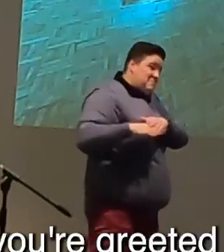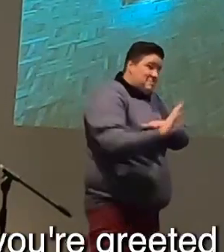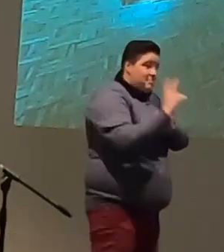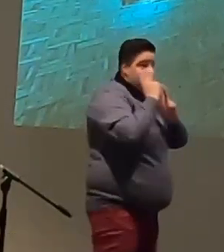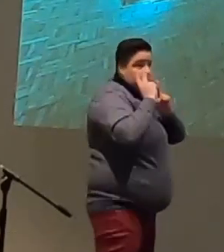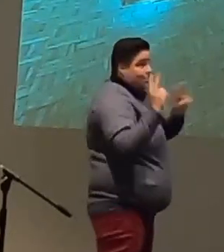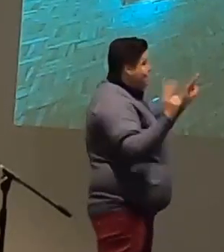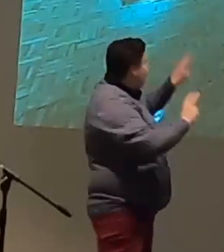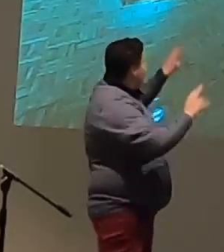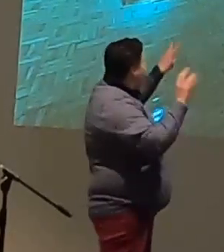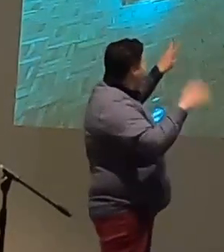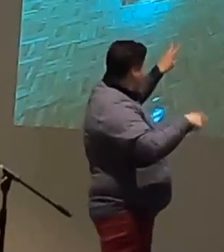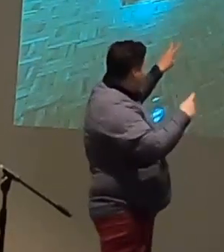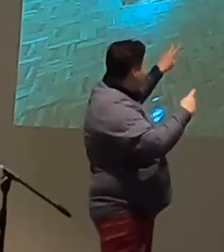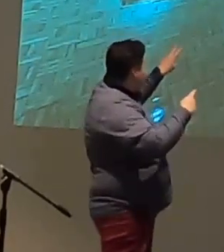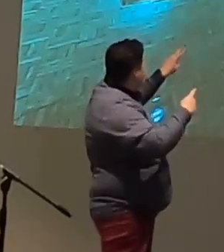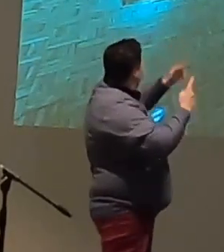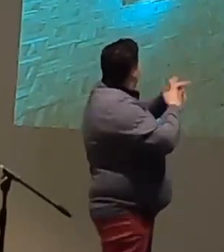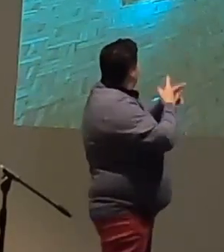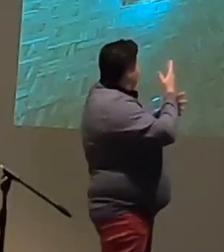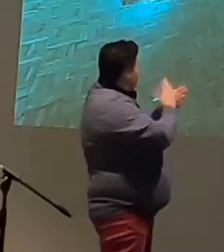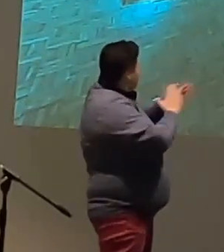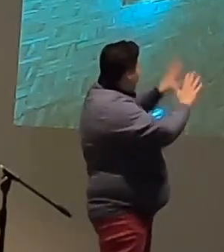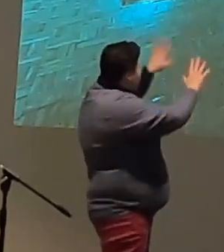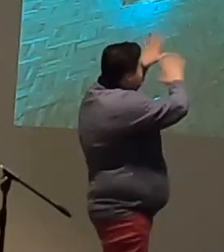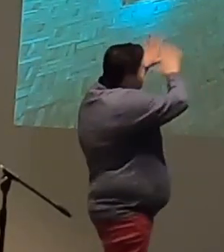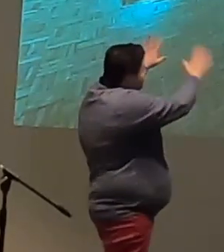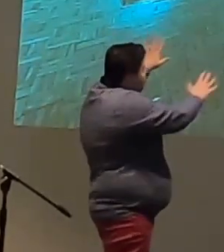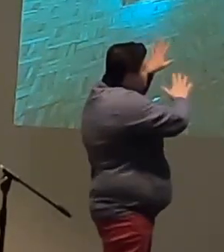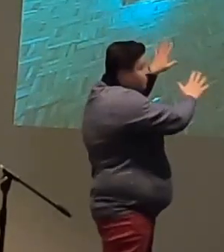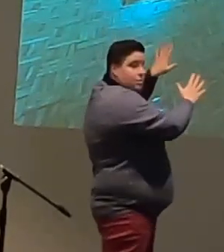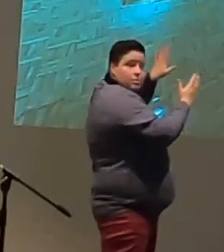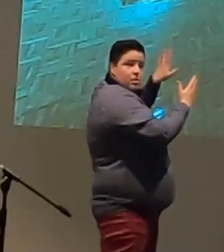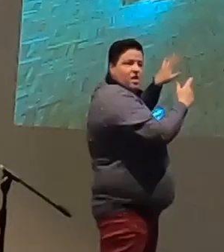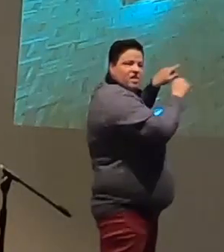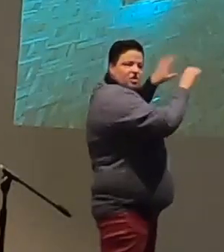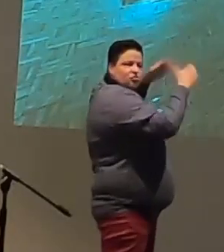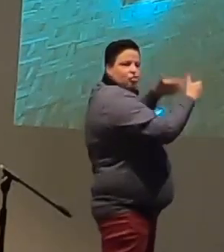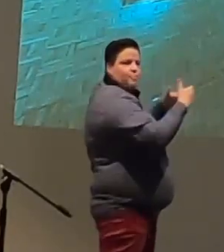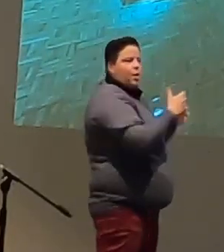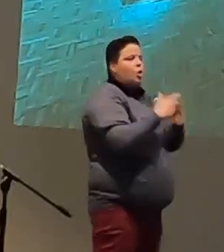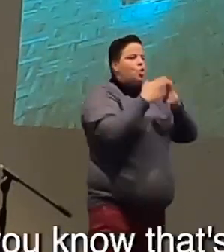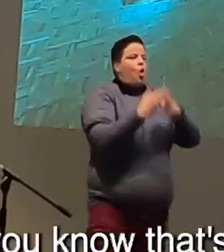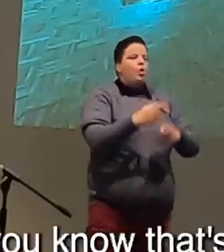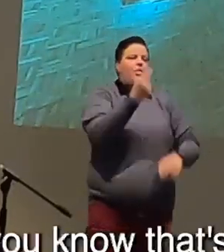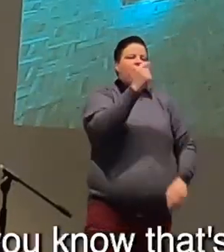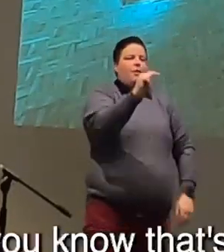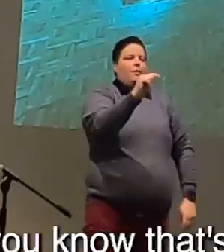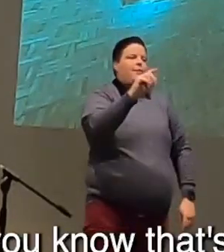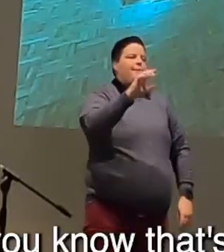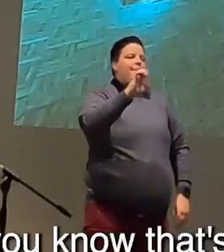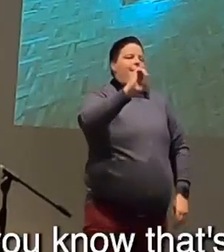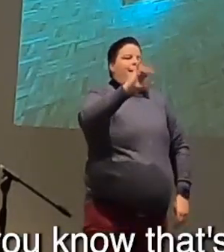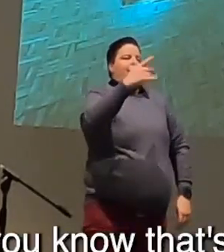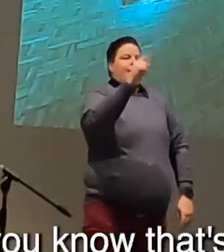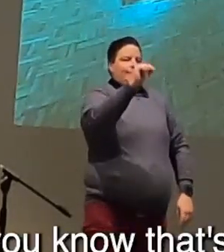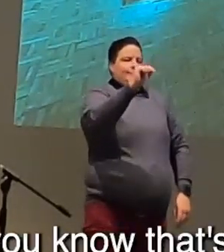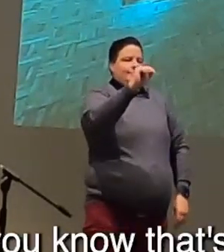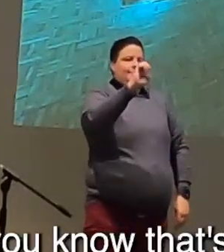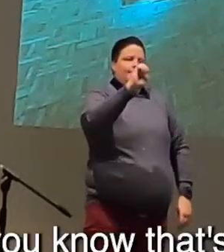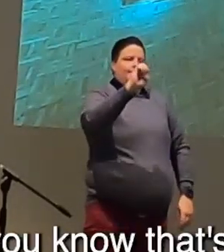here. And the first section of the exhibition is all about this group called the 8. And you know that's what we're going to be talking about